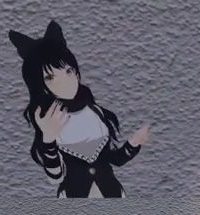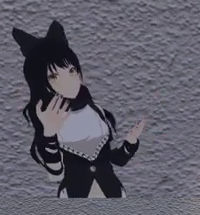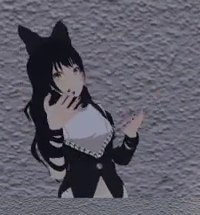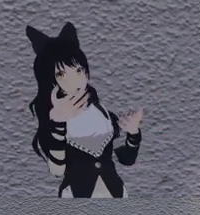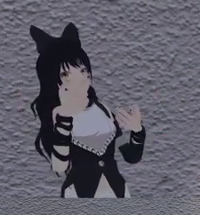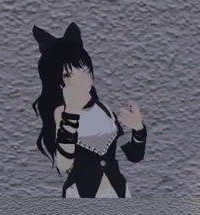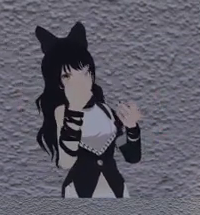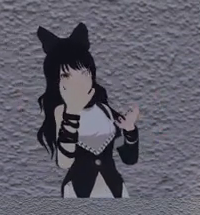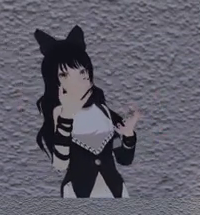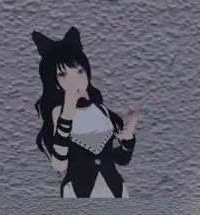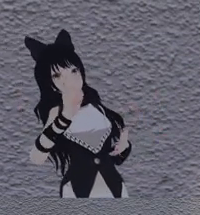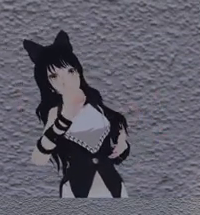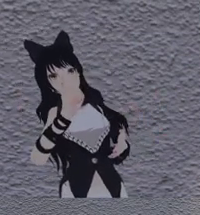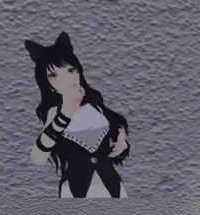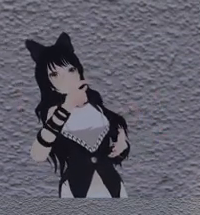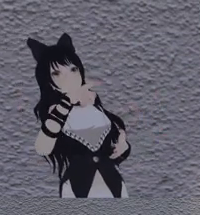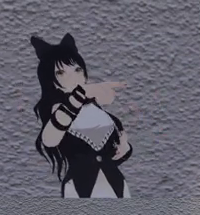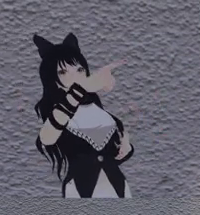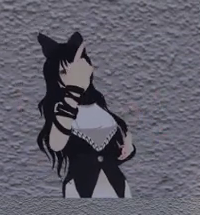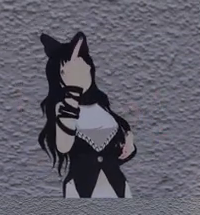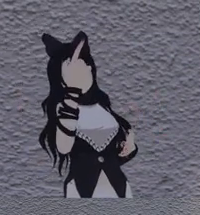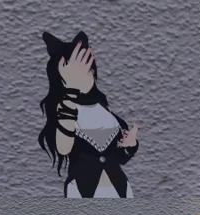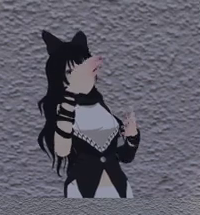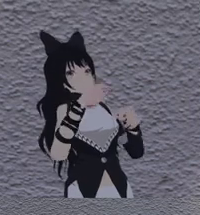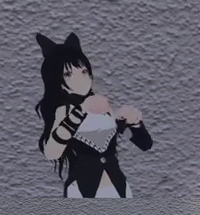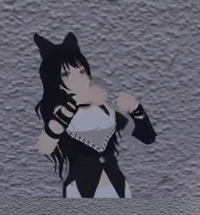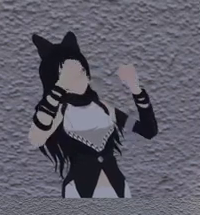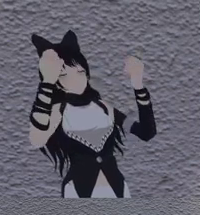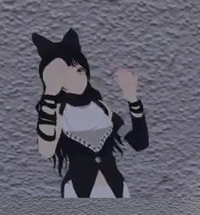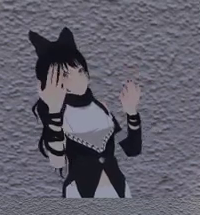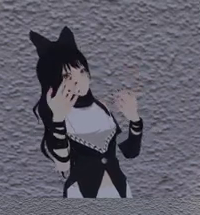What's happening? What happened? What's going on?